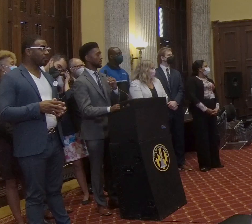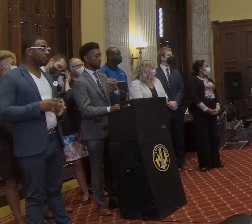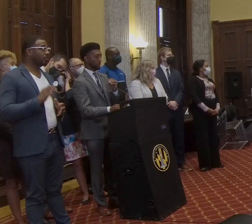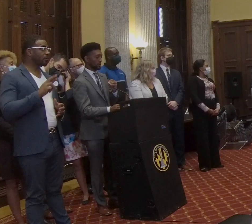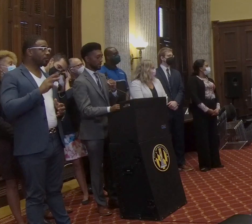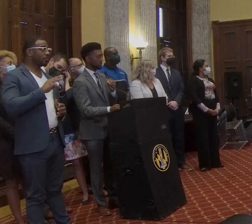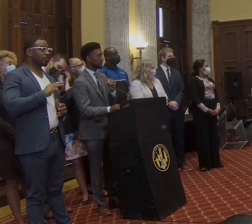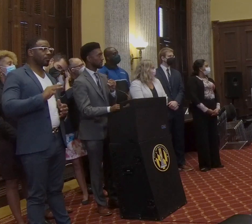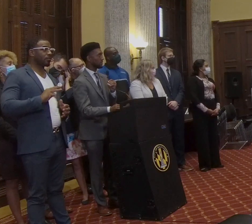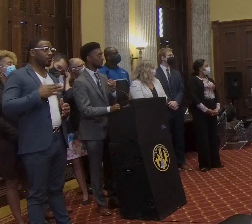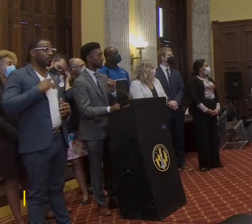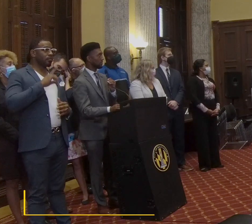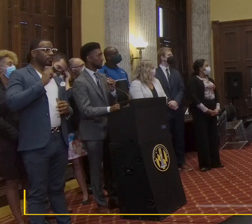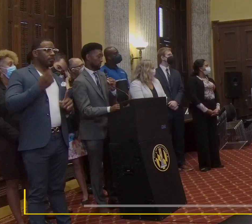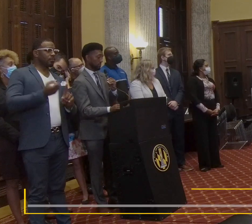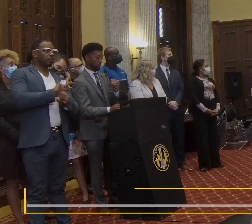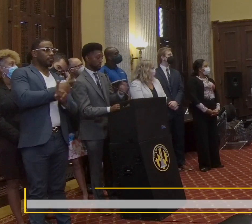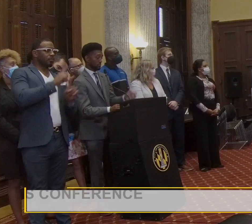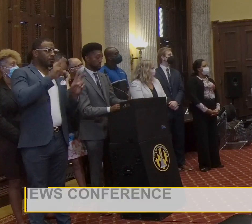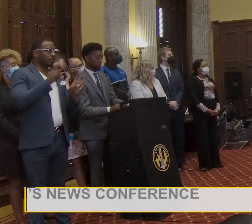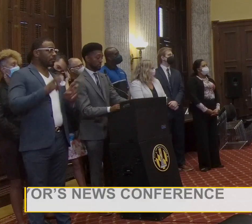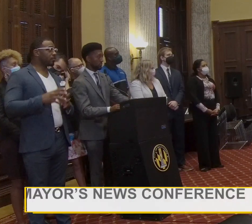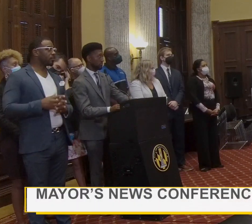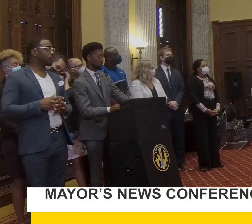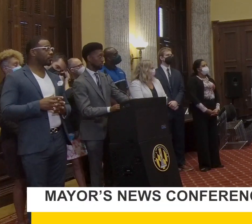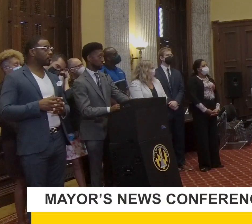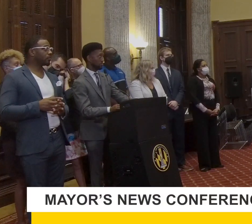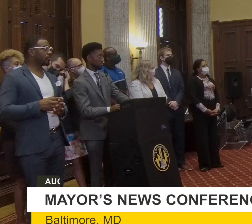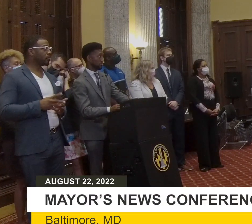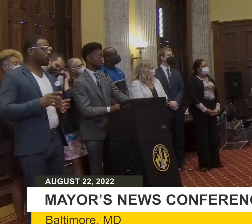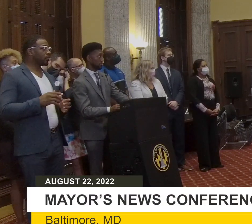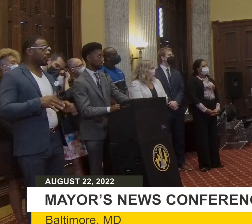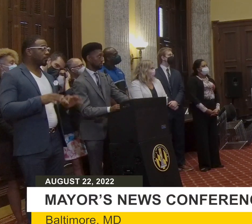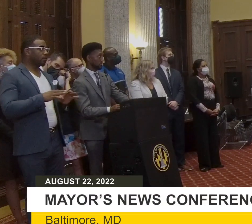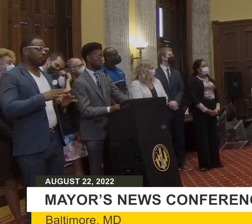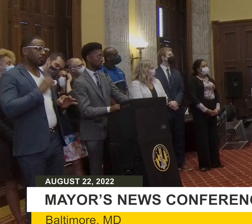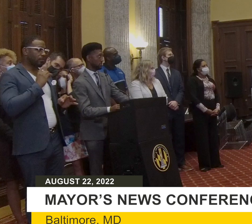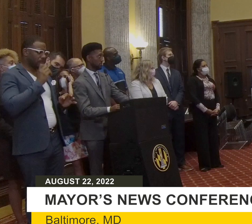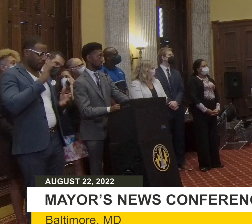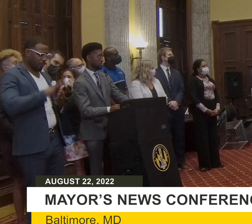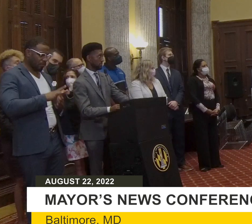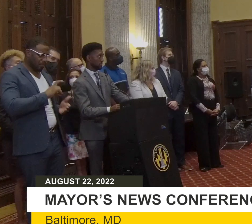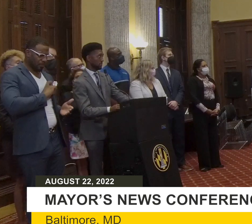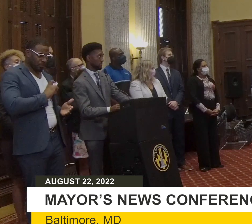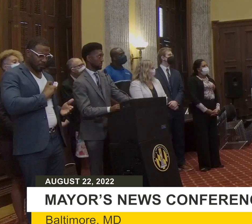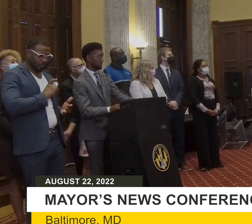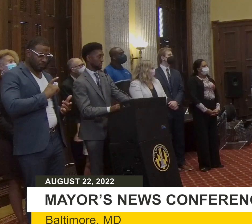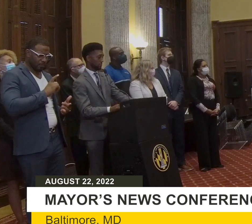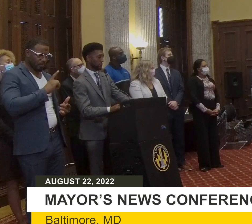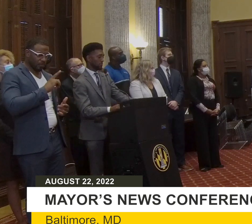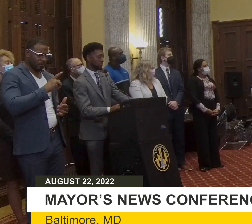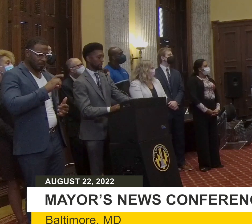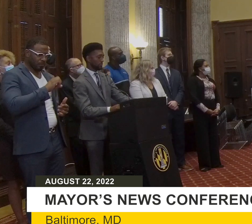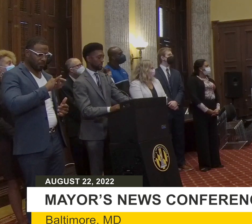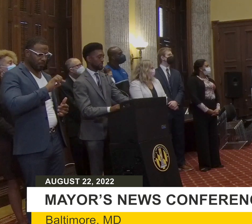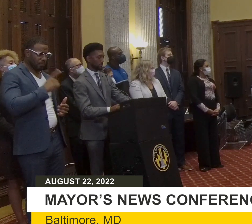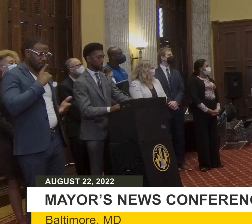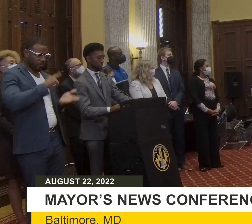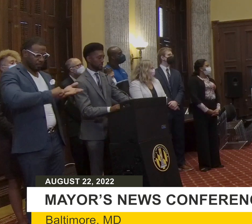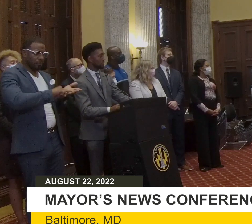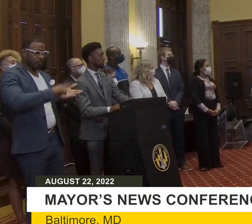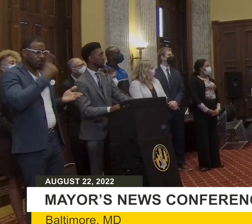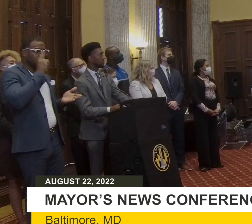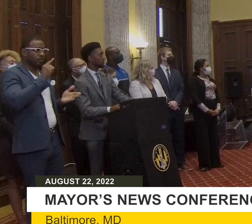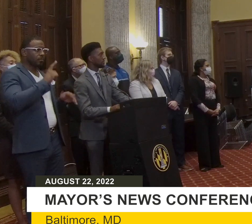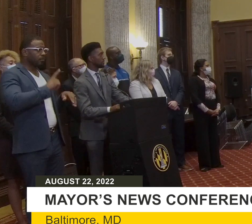Mr. Mayor, my yes. question is off topic. Is that okay? Essentially, there, I believe this Officer Lawrence Smith is being investigated